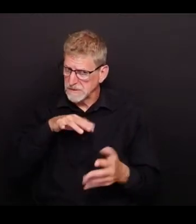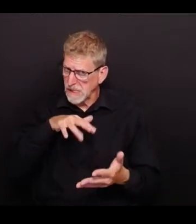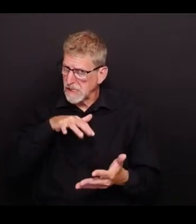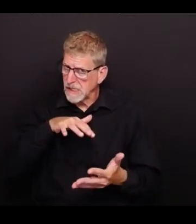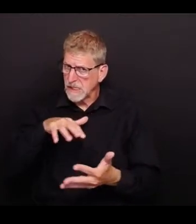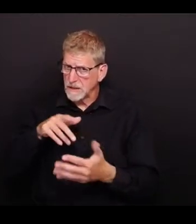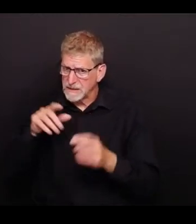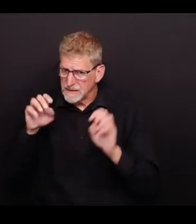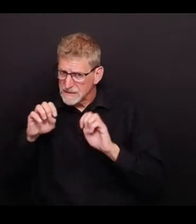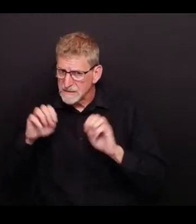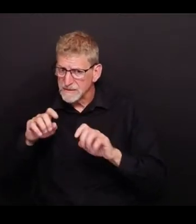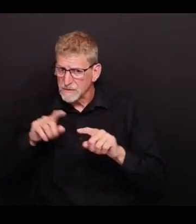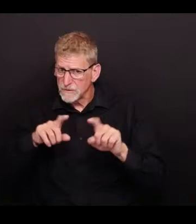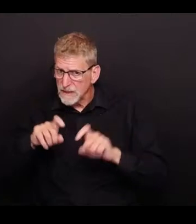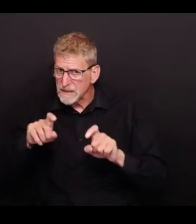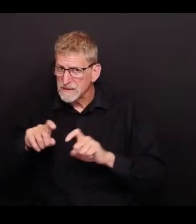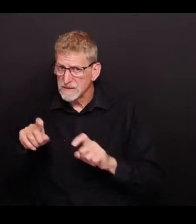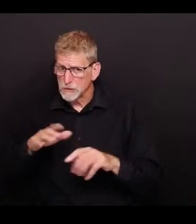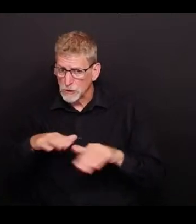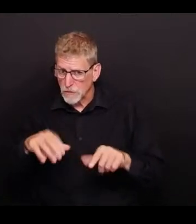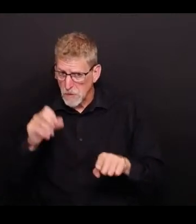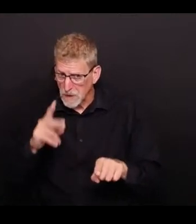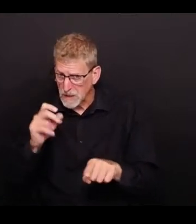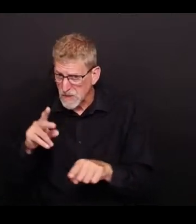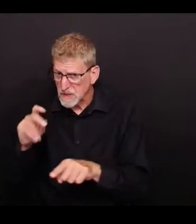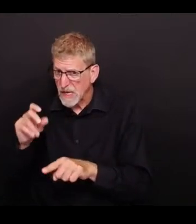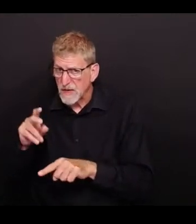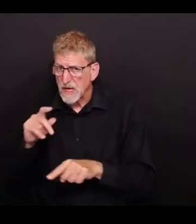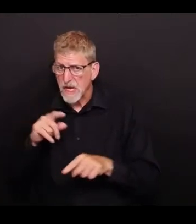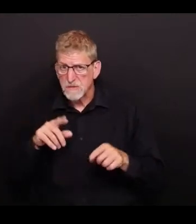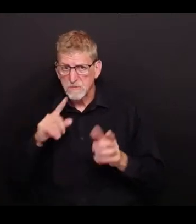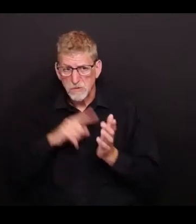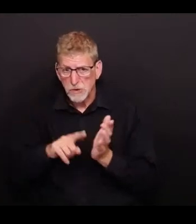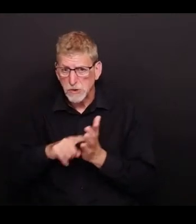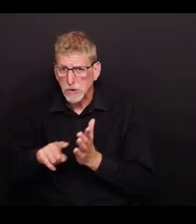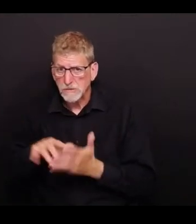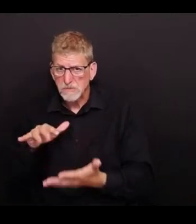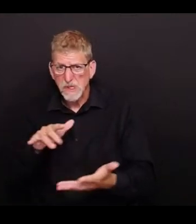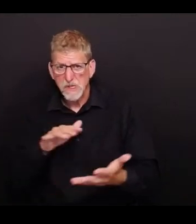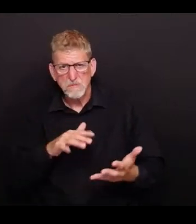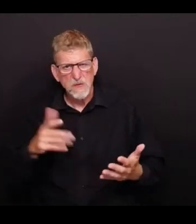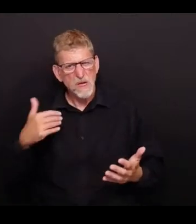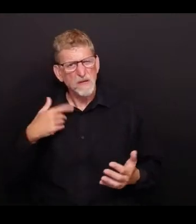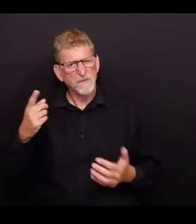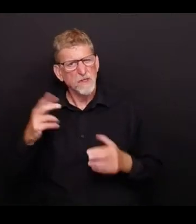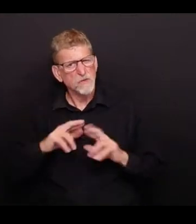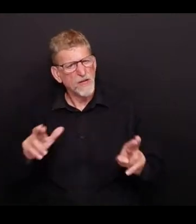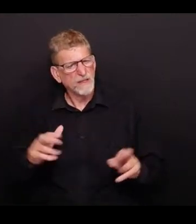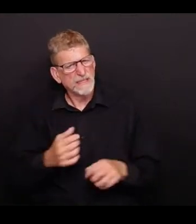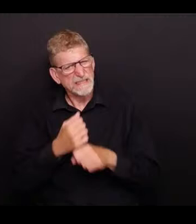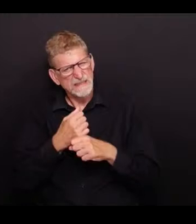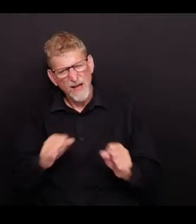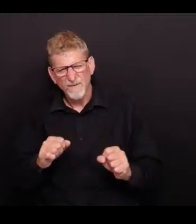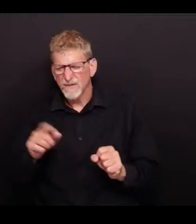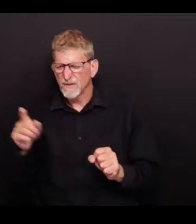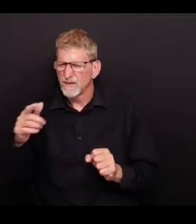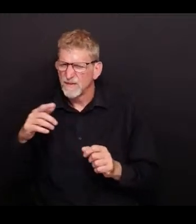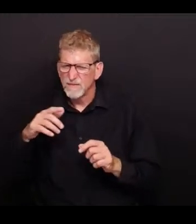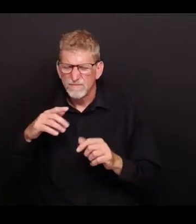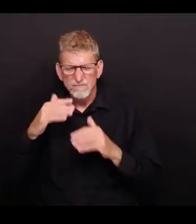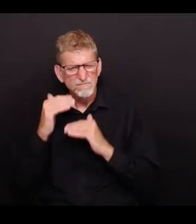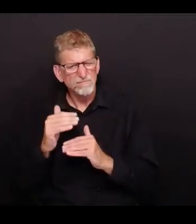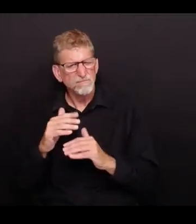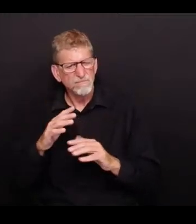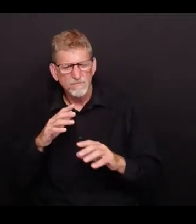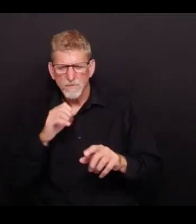of, how this vaccine is being evaluated for its use in children. There are the same safety expectations. We've